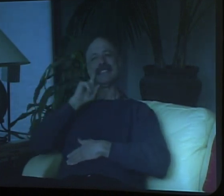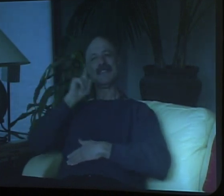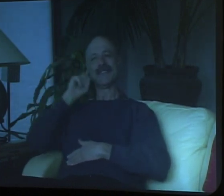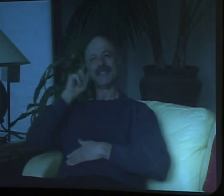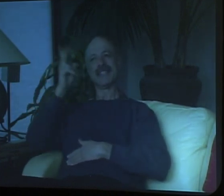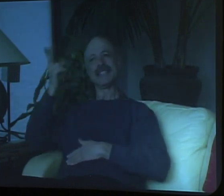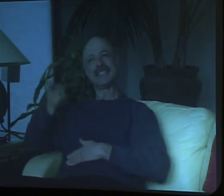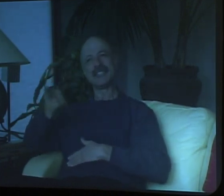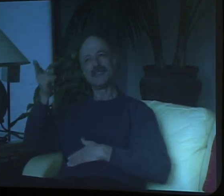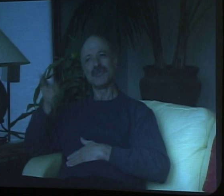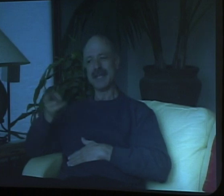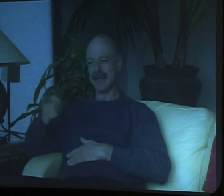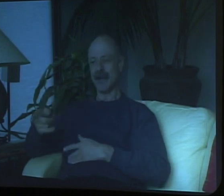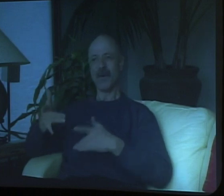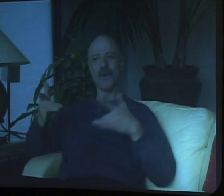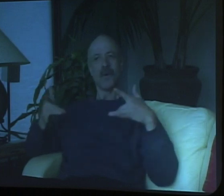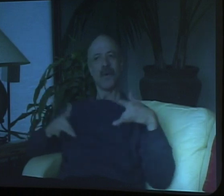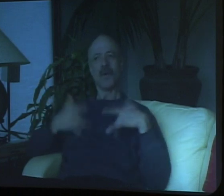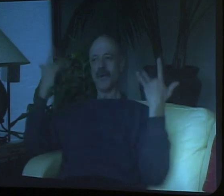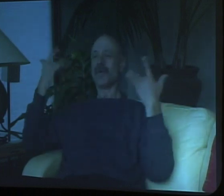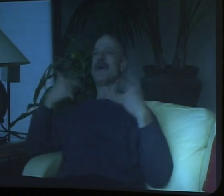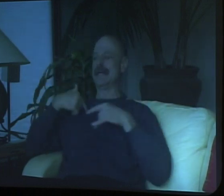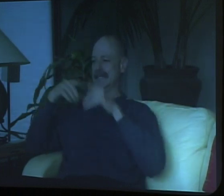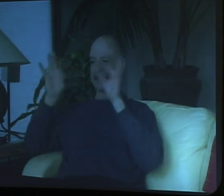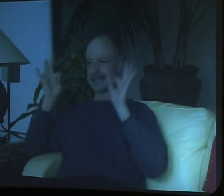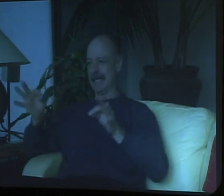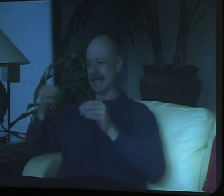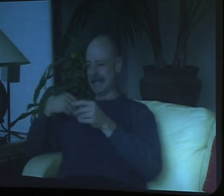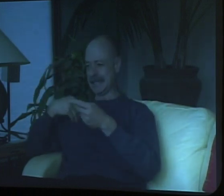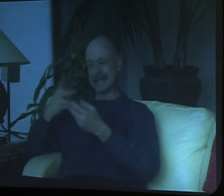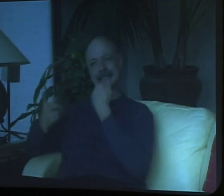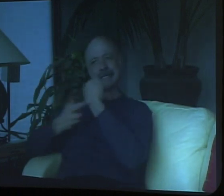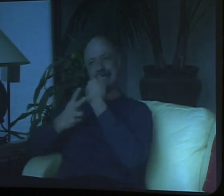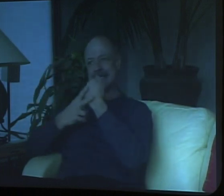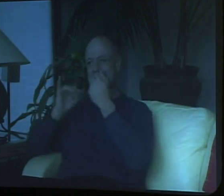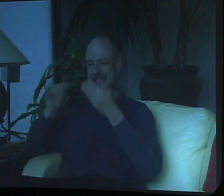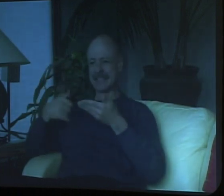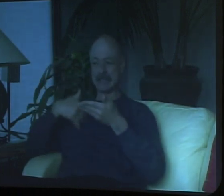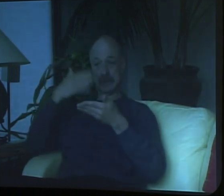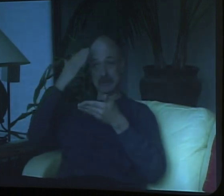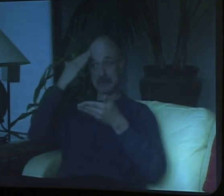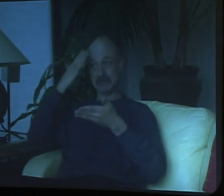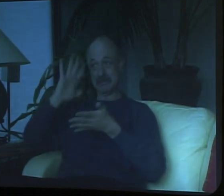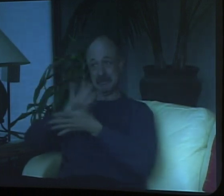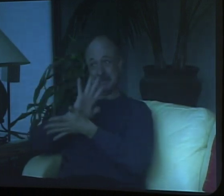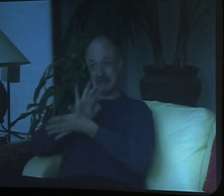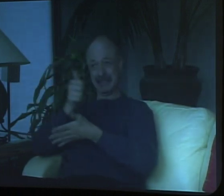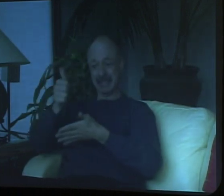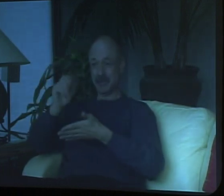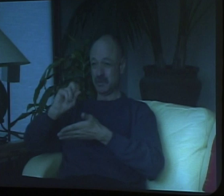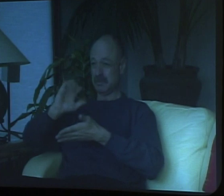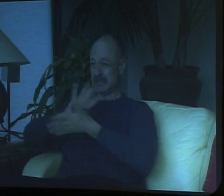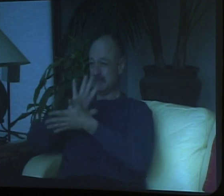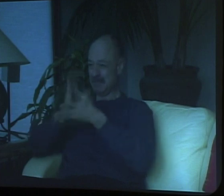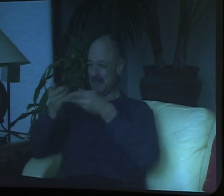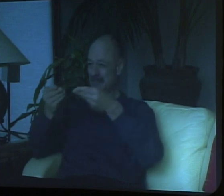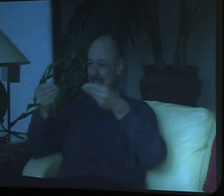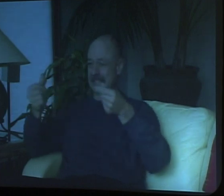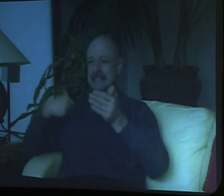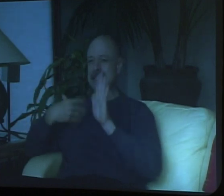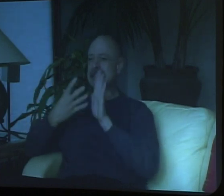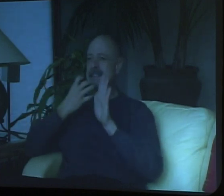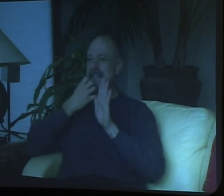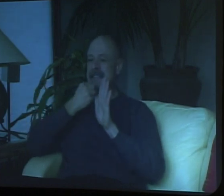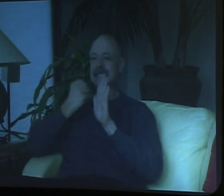them. And it was really a treasure trove of deaf history. There were a lot of things that he had saved,